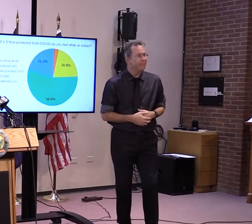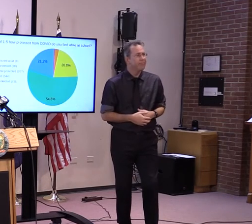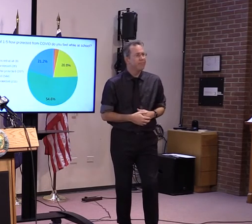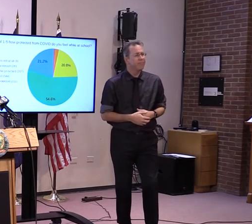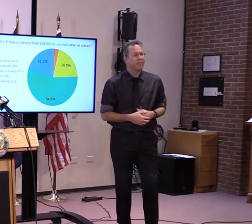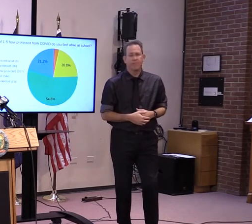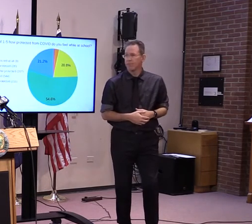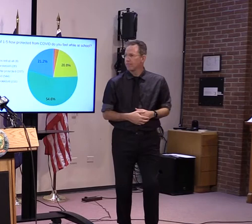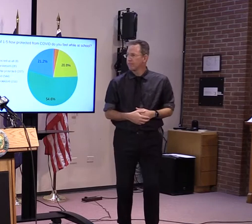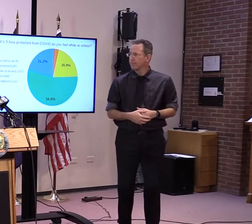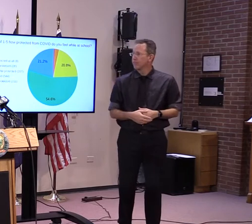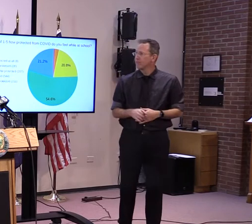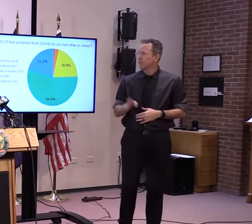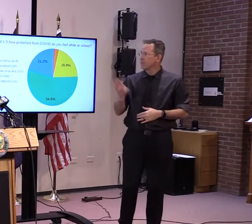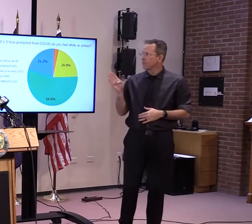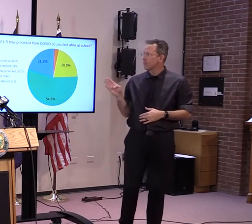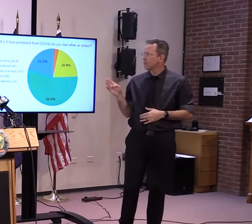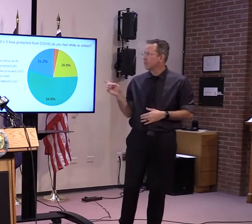please.